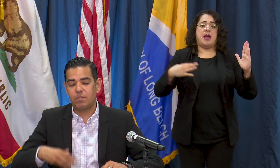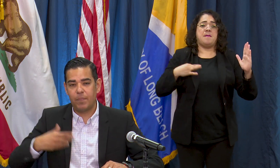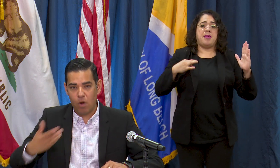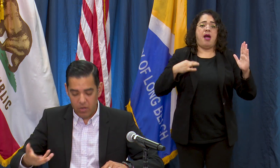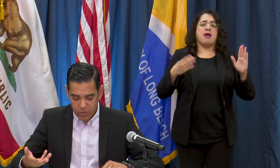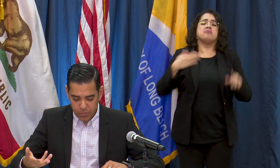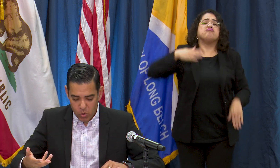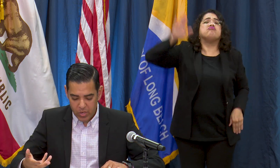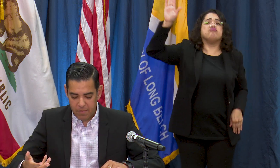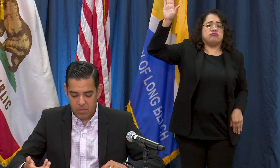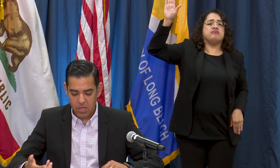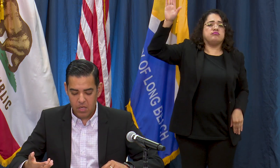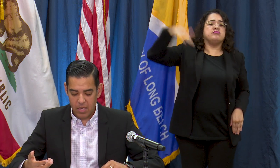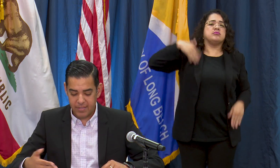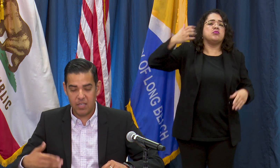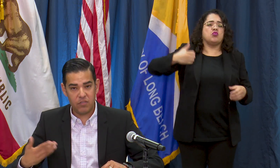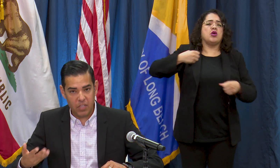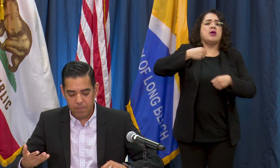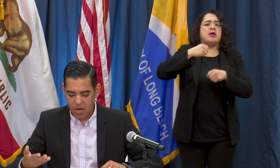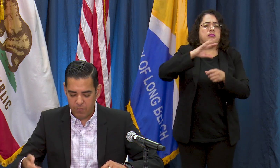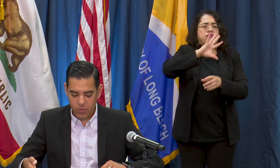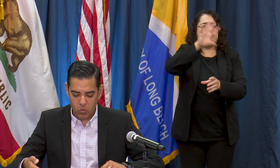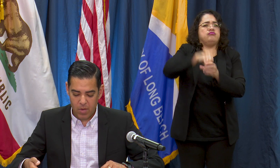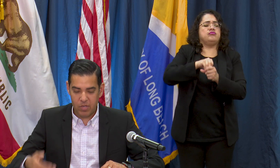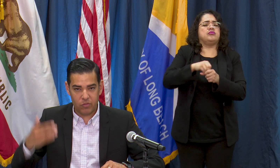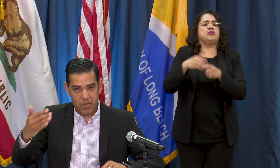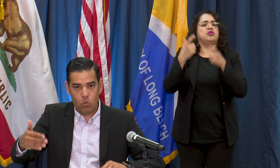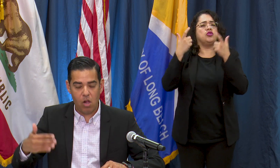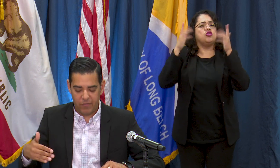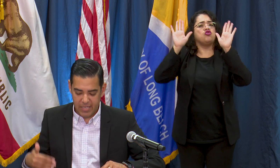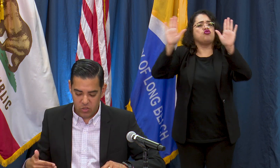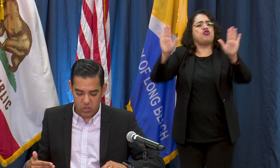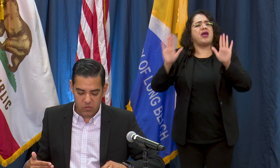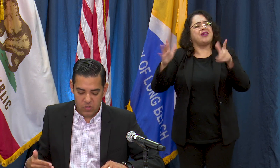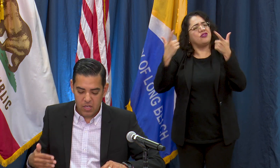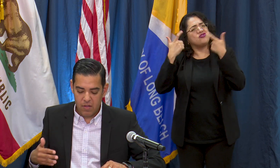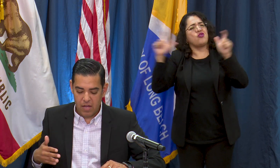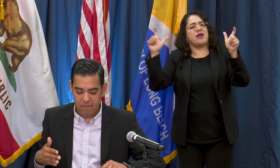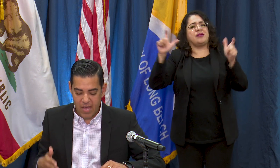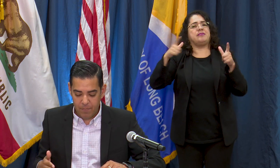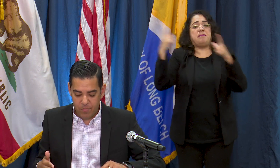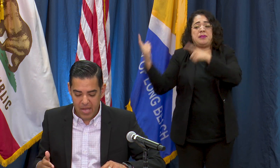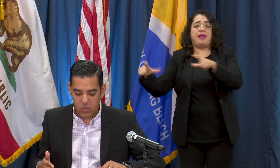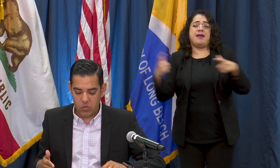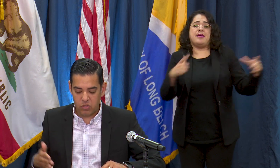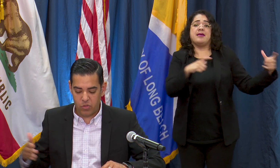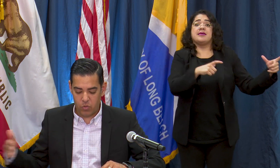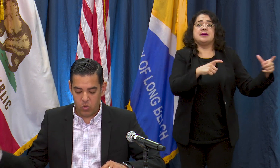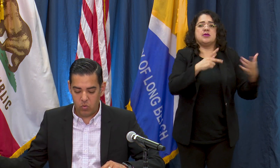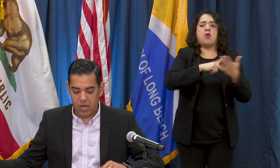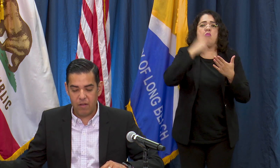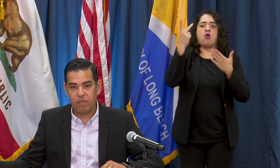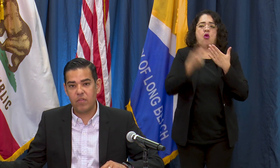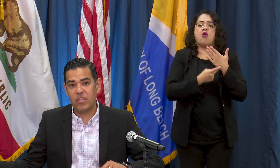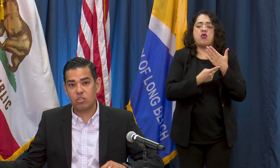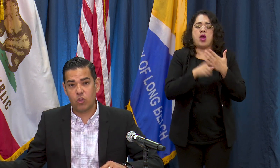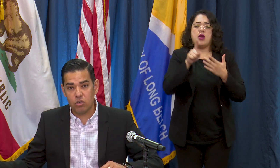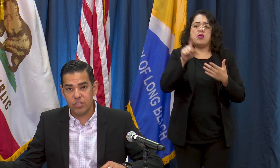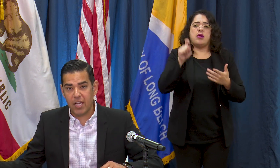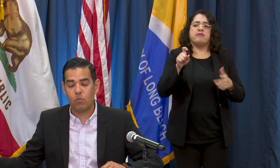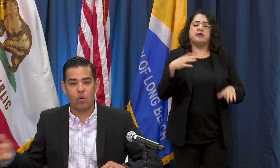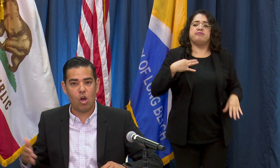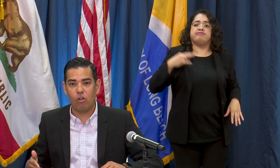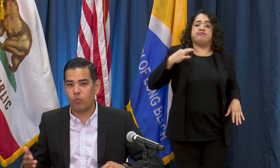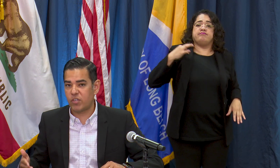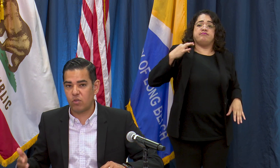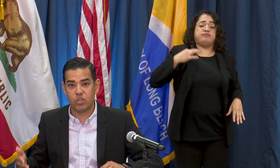apply to be a part of this program. It is a competitive program. You have to meet qualifications. And that goes through this